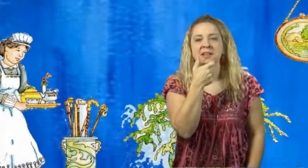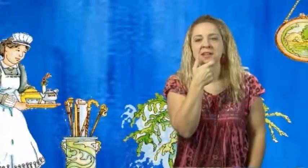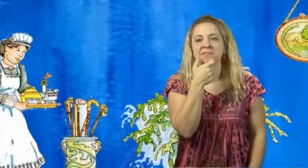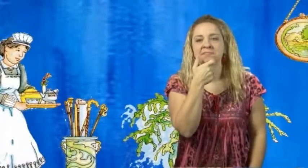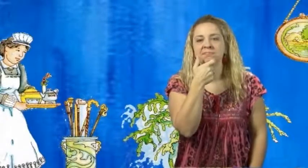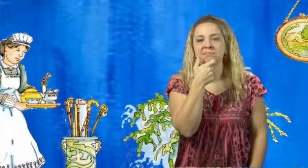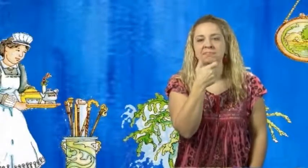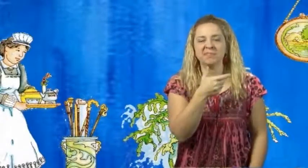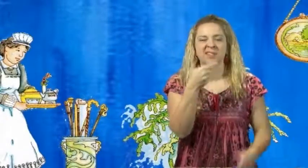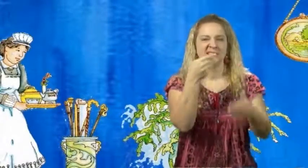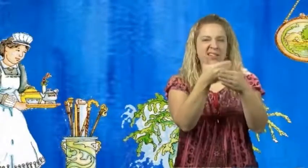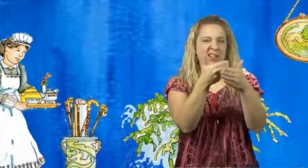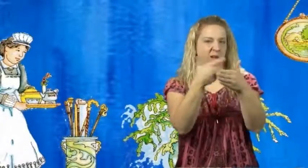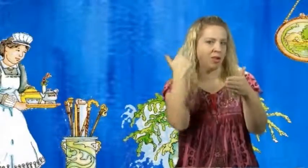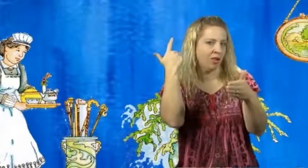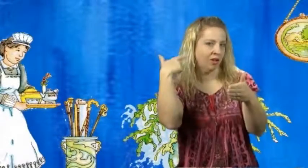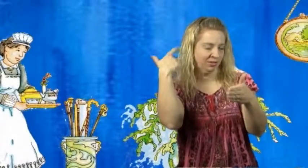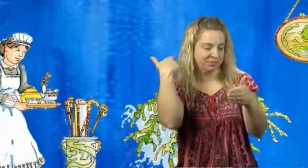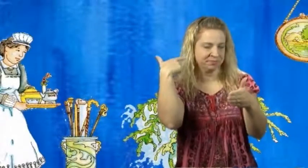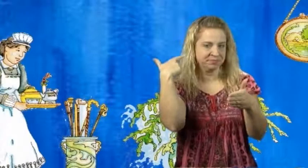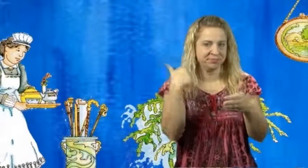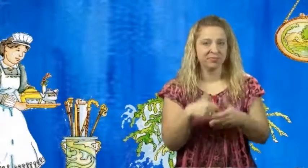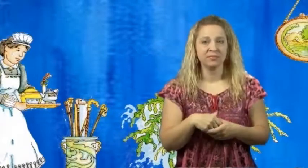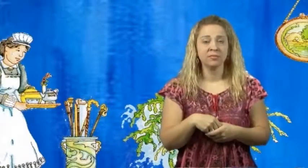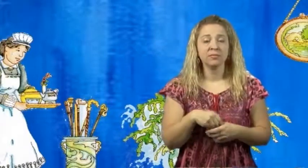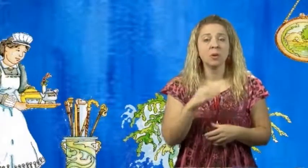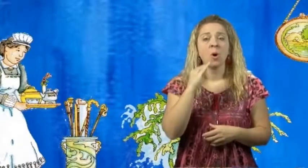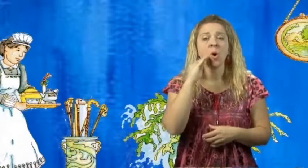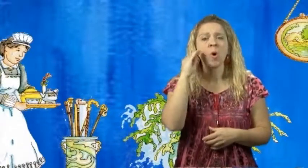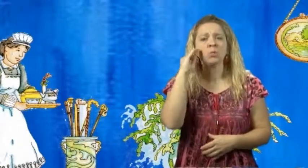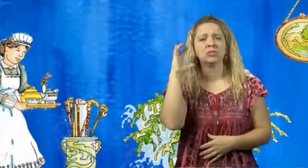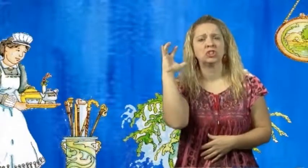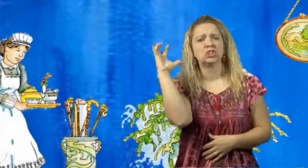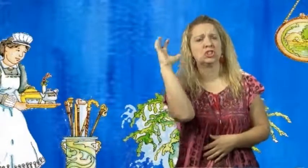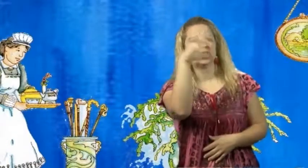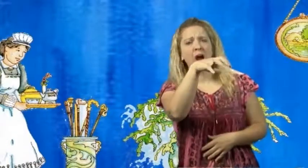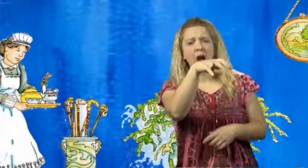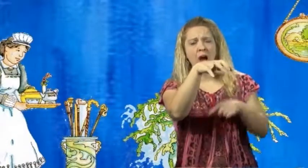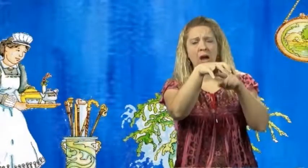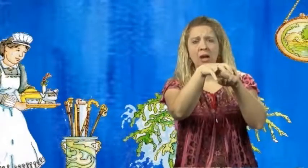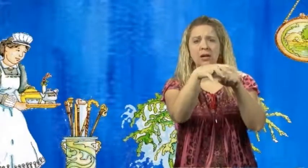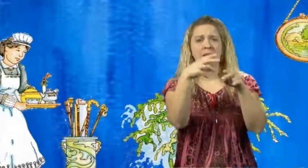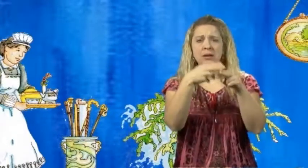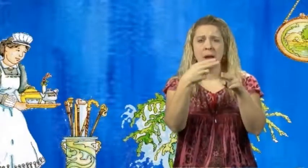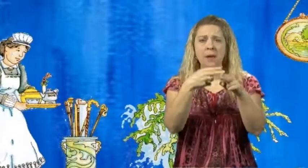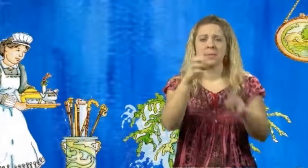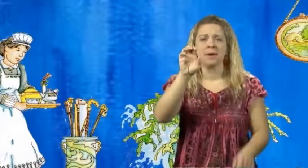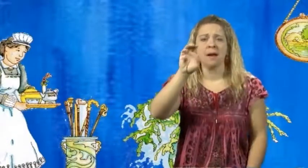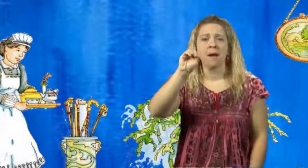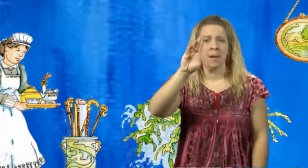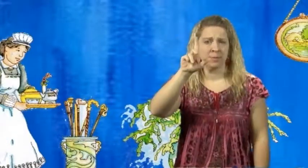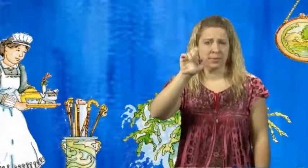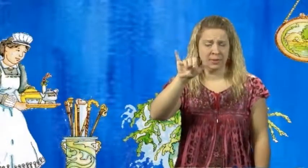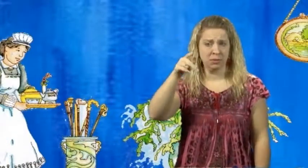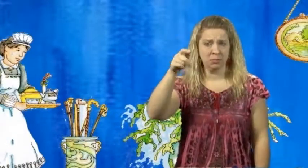They had many servants and lived in a large house near London that they called Embley Park.